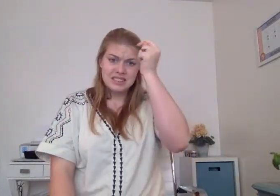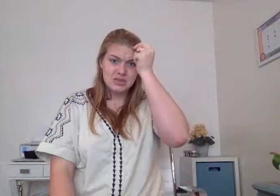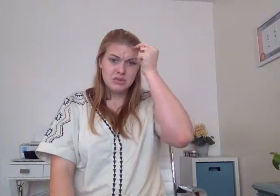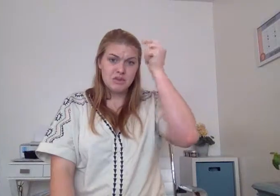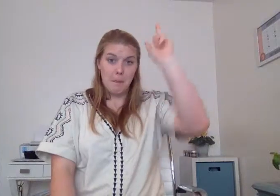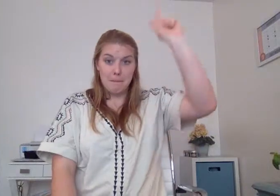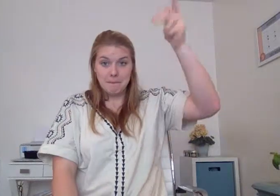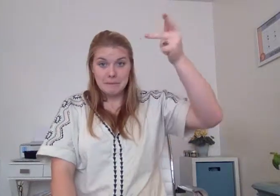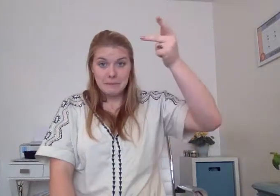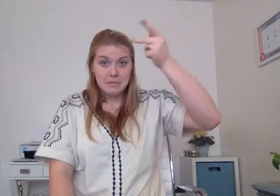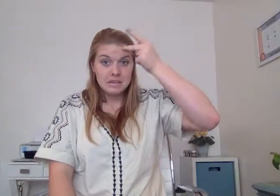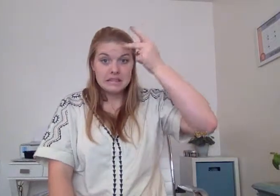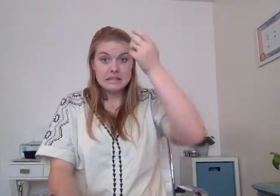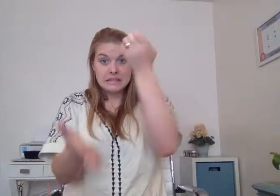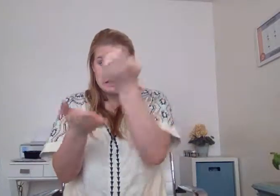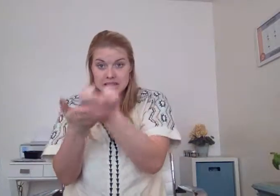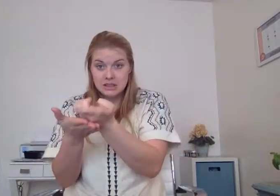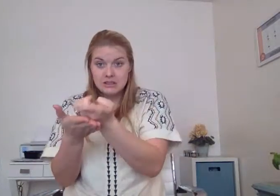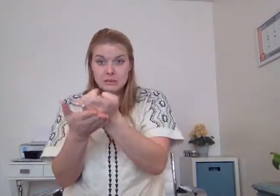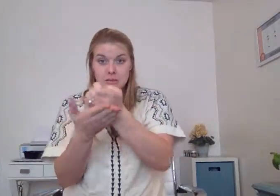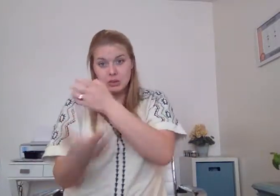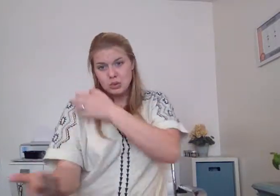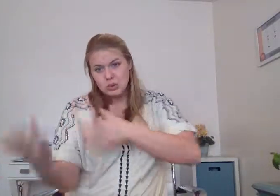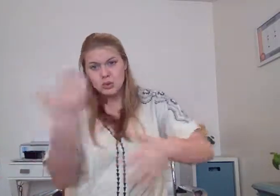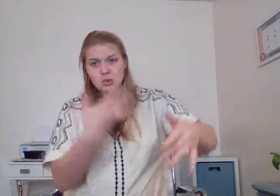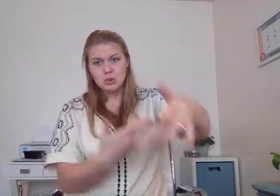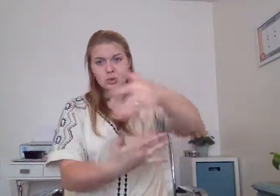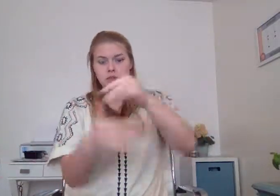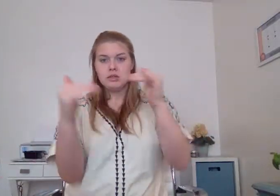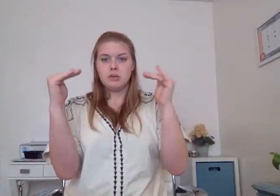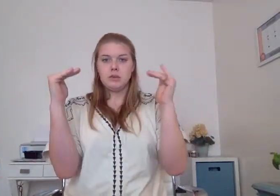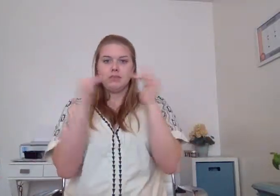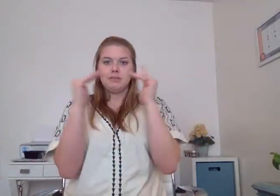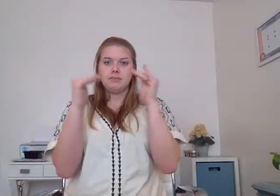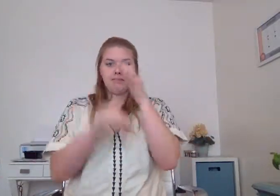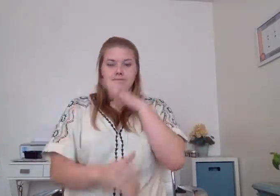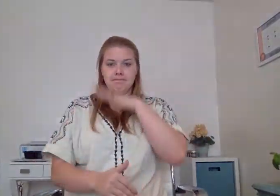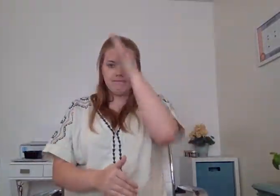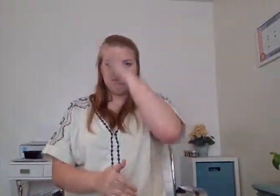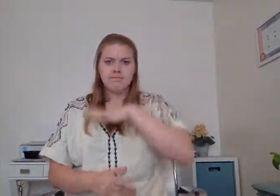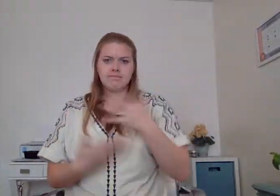of the political, economic, and social equality of the sexes.